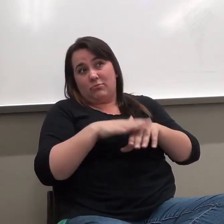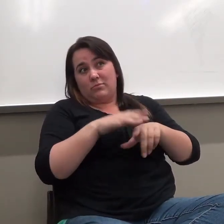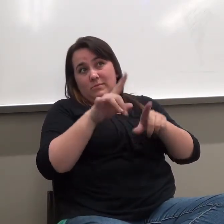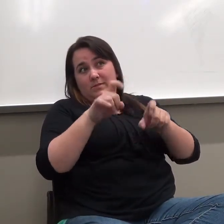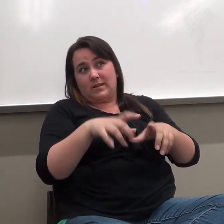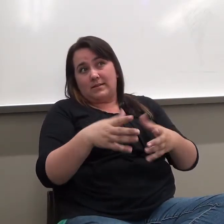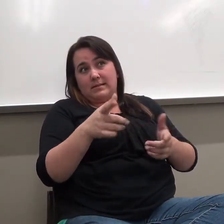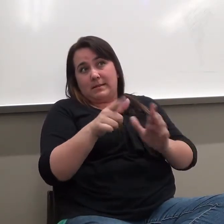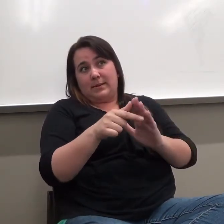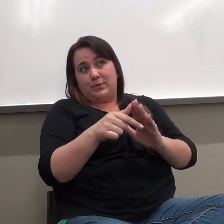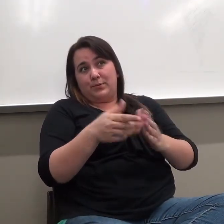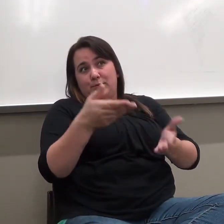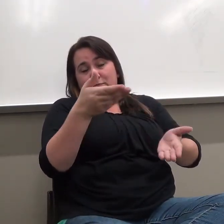on.